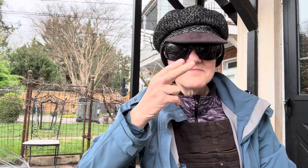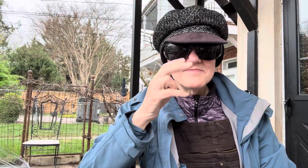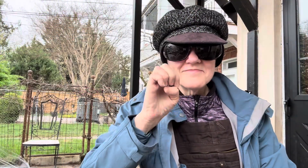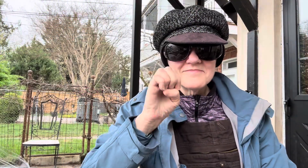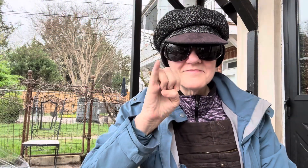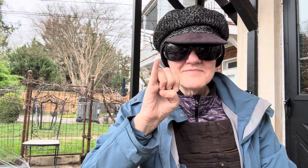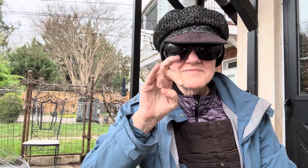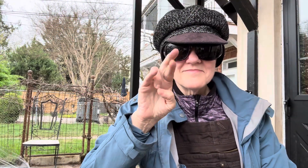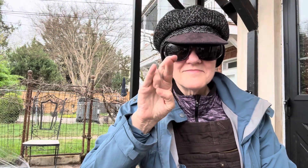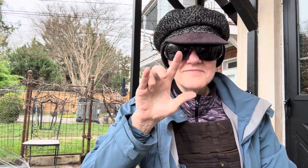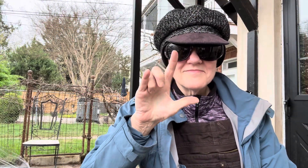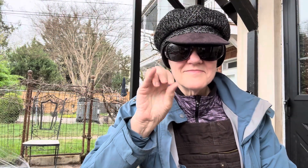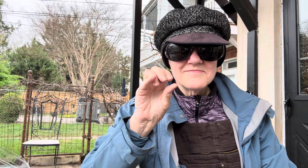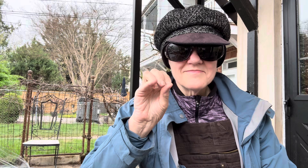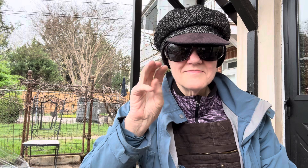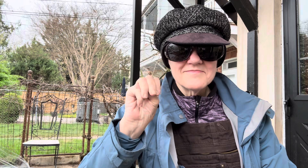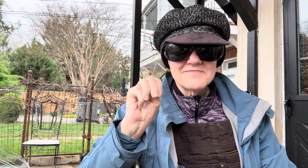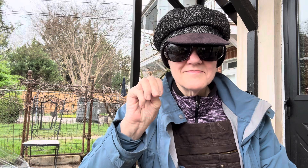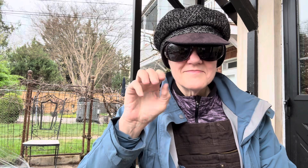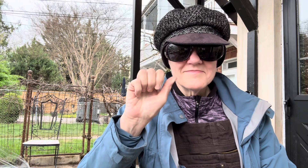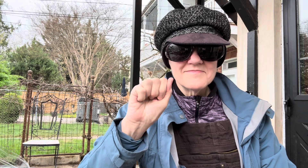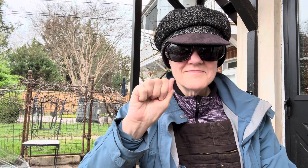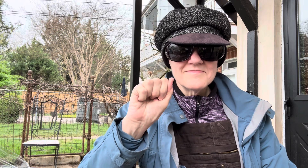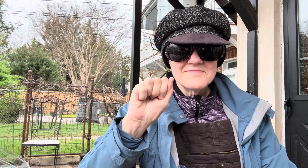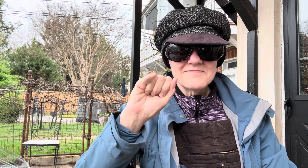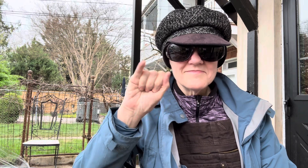This variety is an heirloom. It's